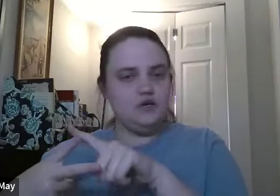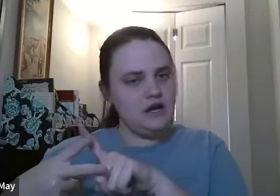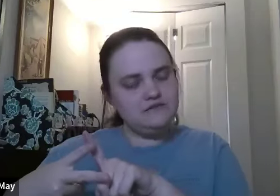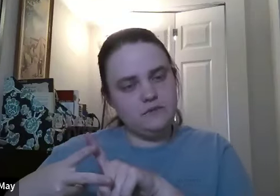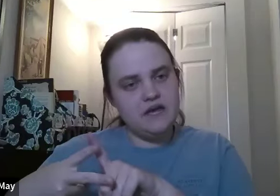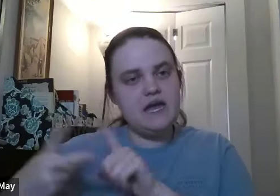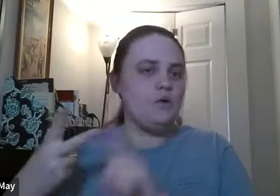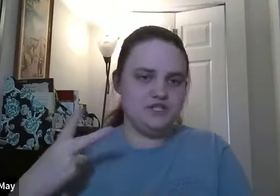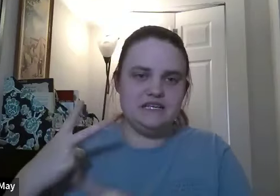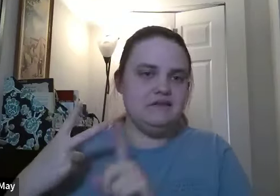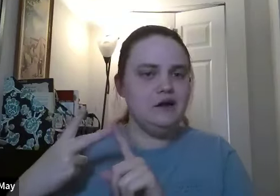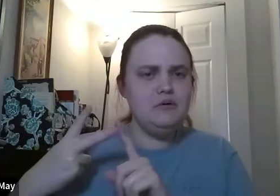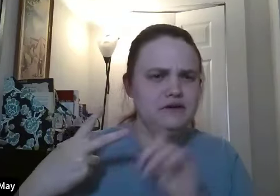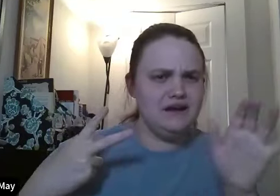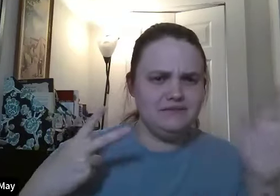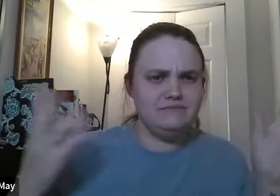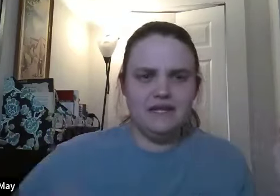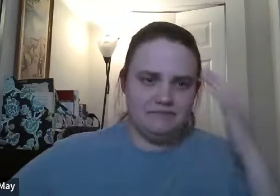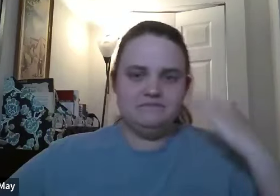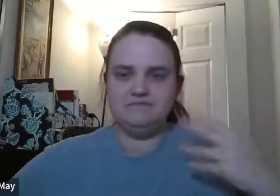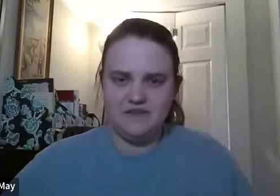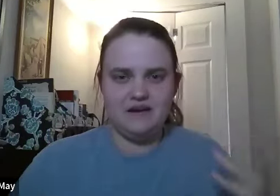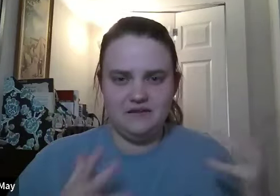good night for bed or just saying like, oh, good night, like that kind of thing.